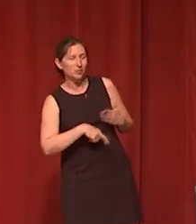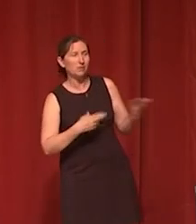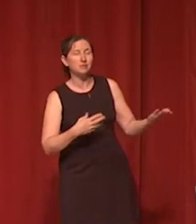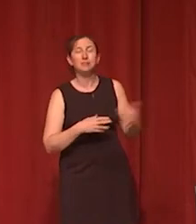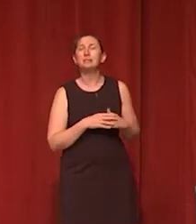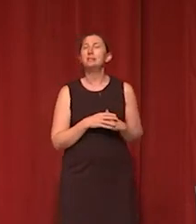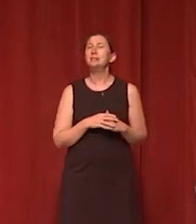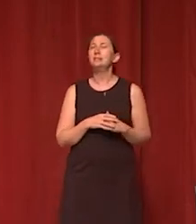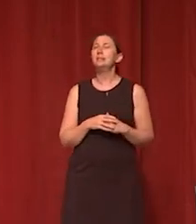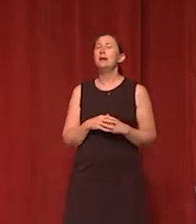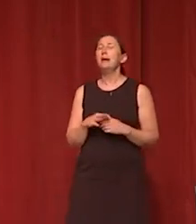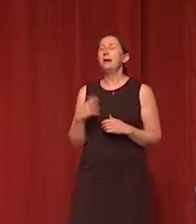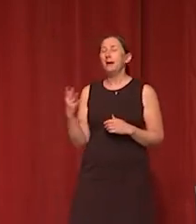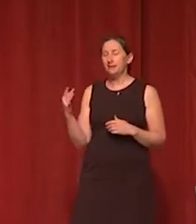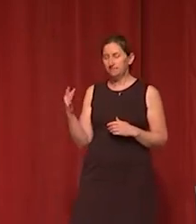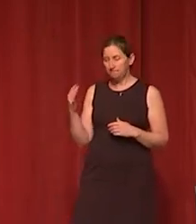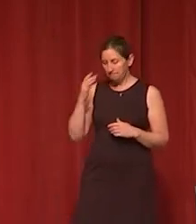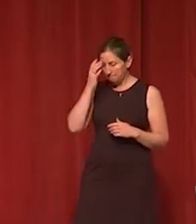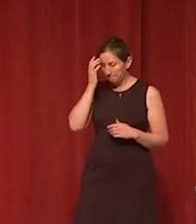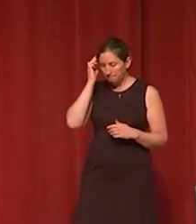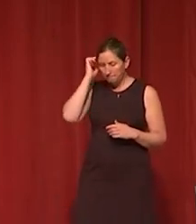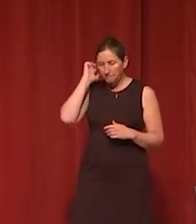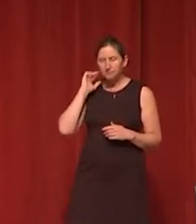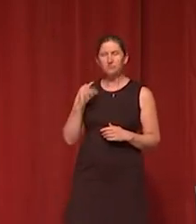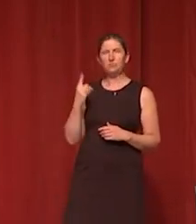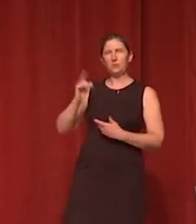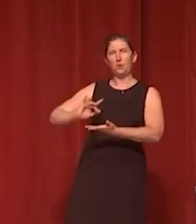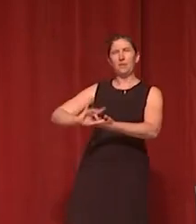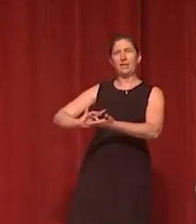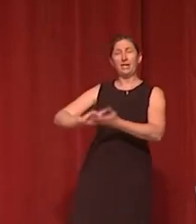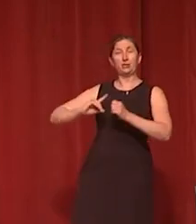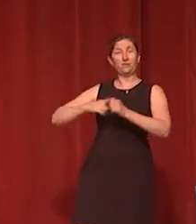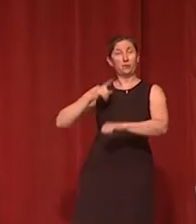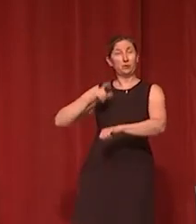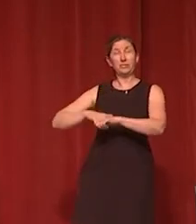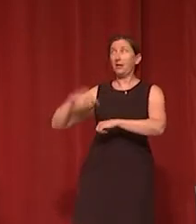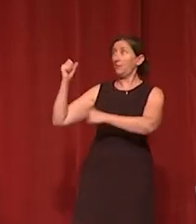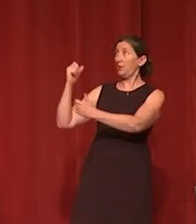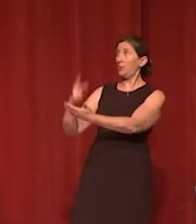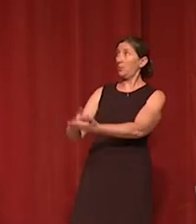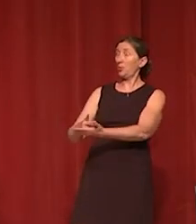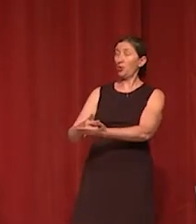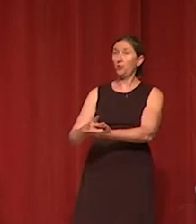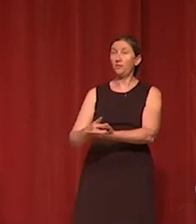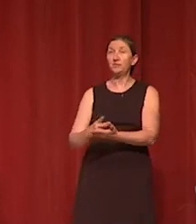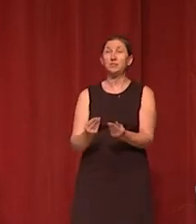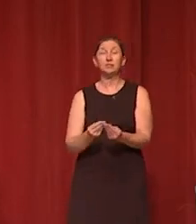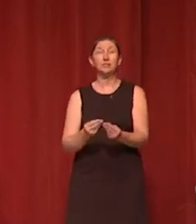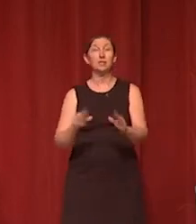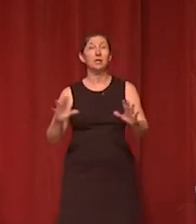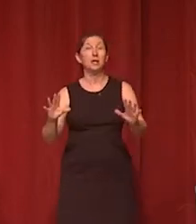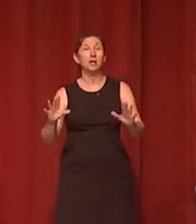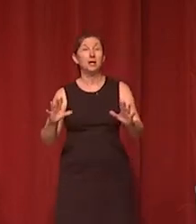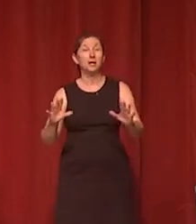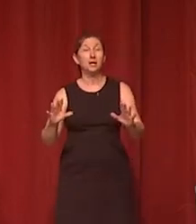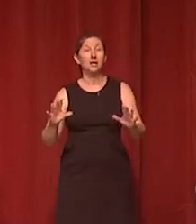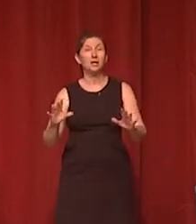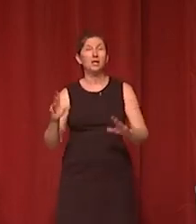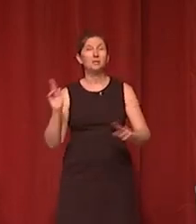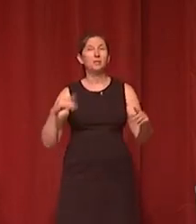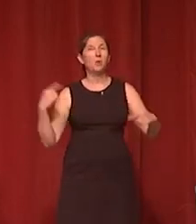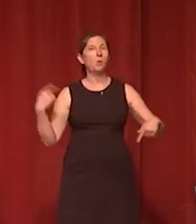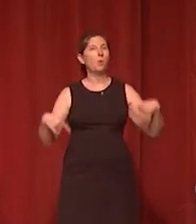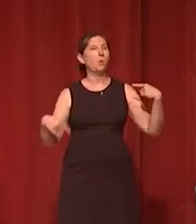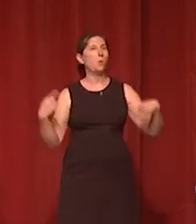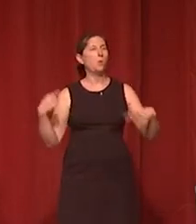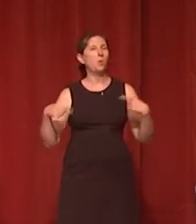with Aduhelm, as it was first approved, was controversial. It remained an investigative therapy in